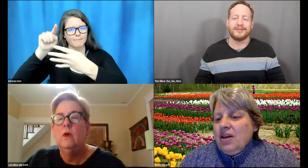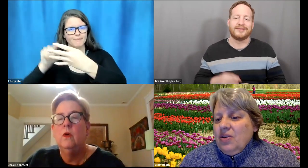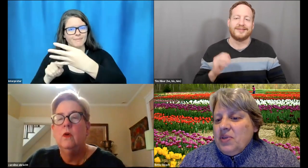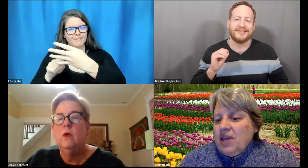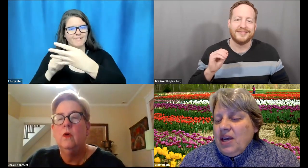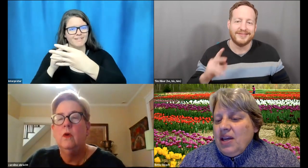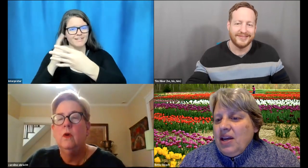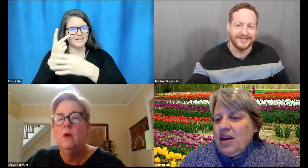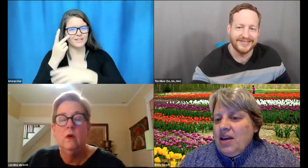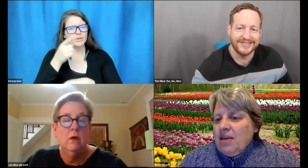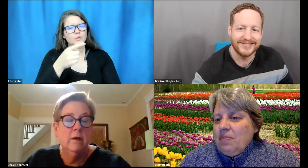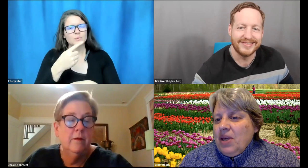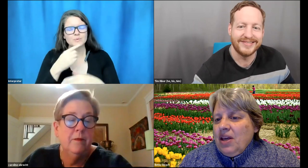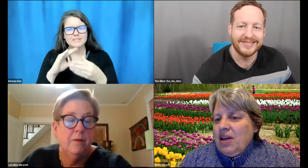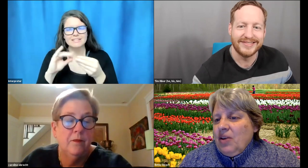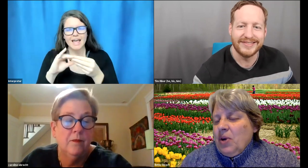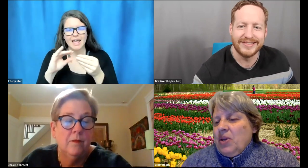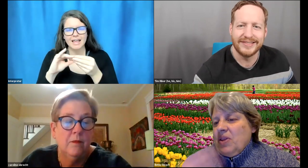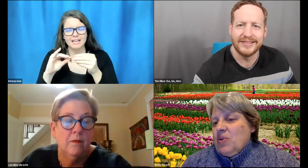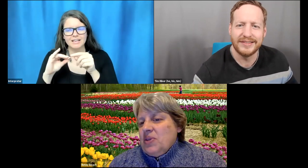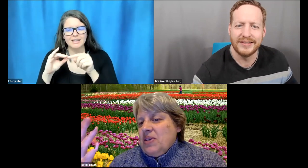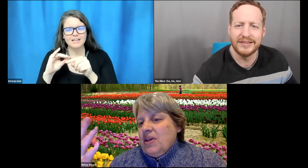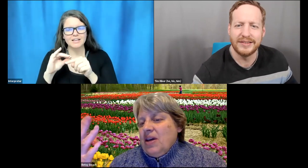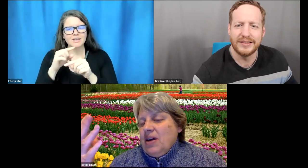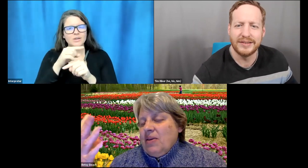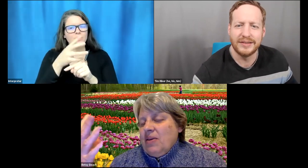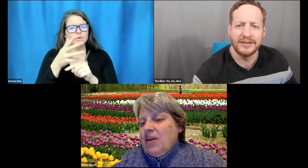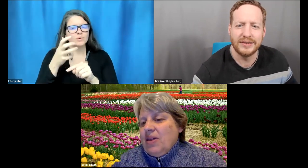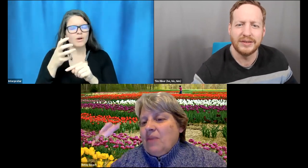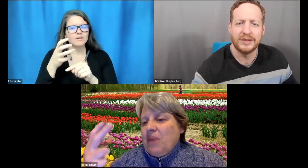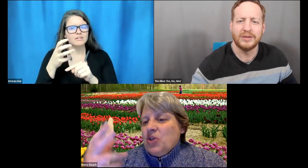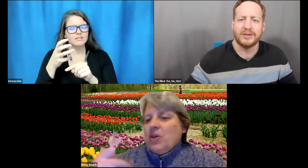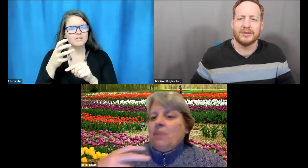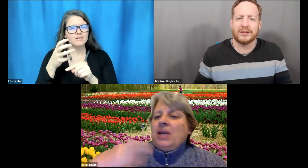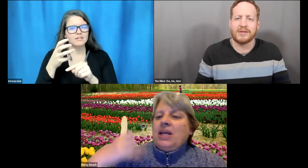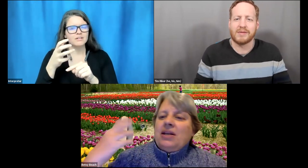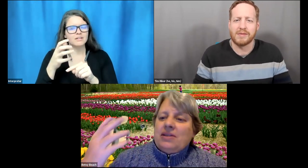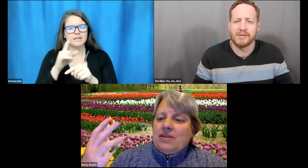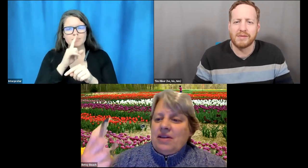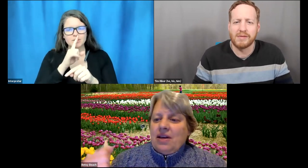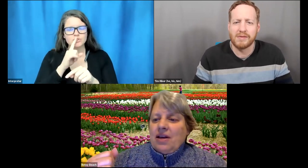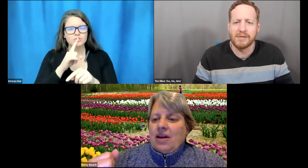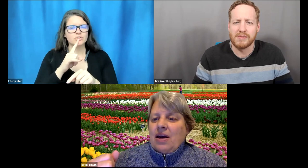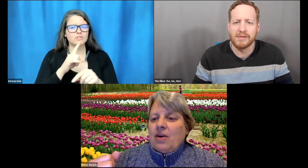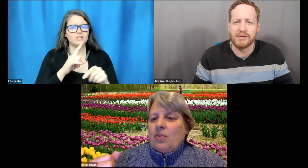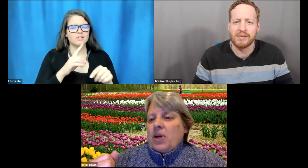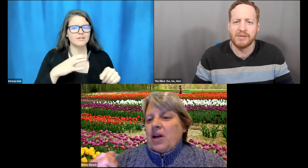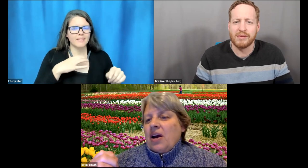you said you want to make sure the committees are working